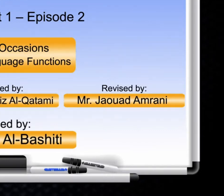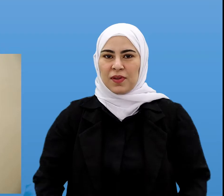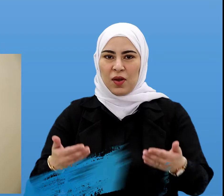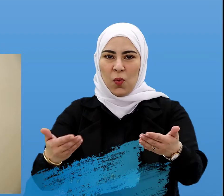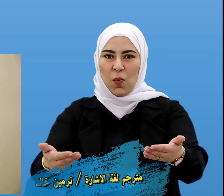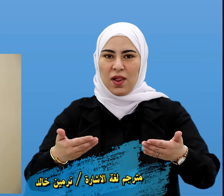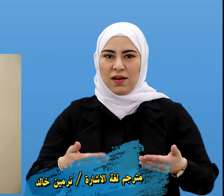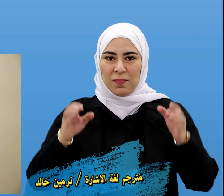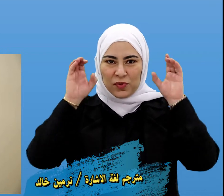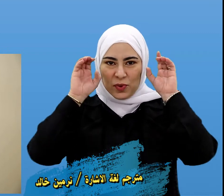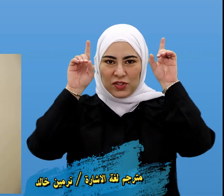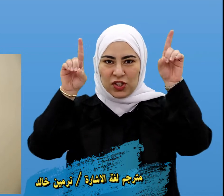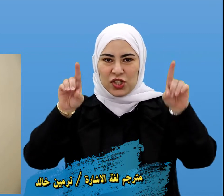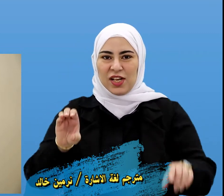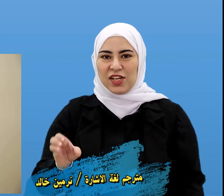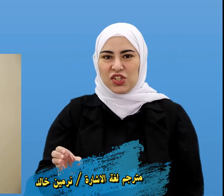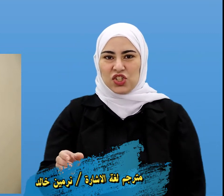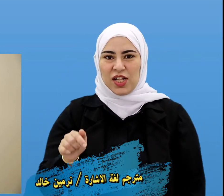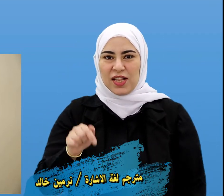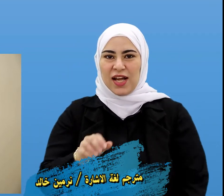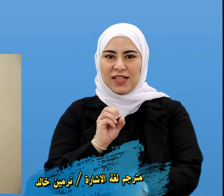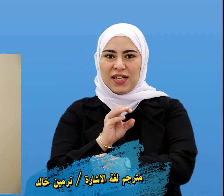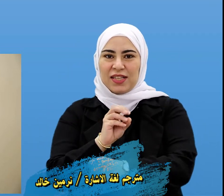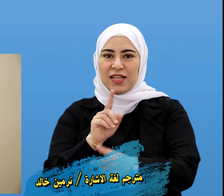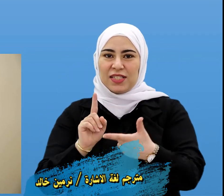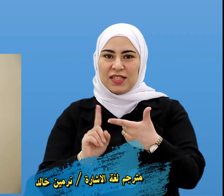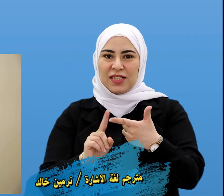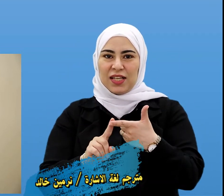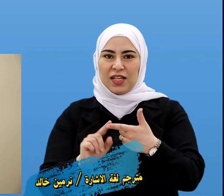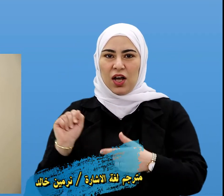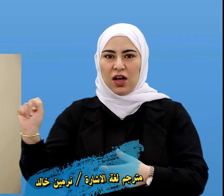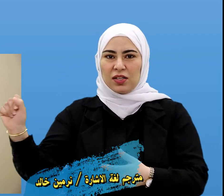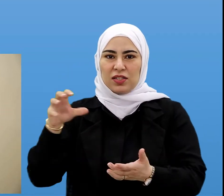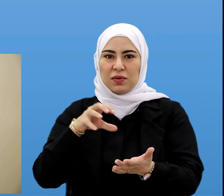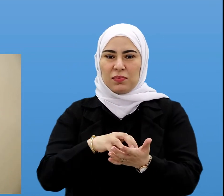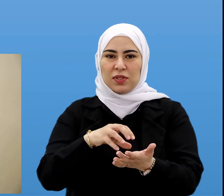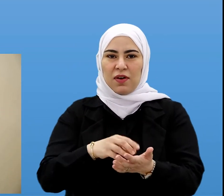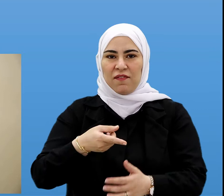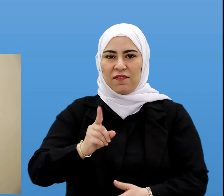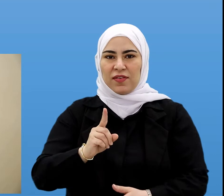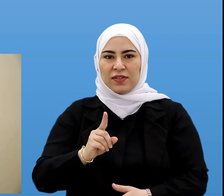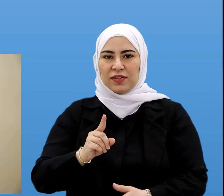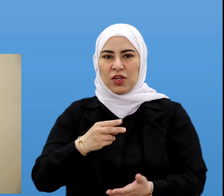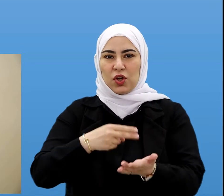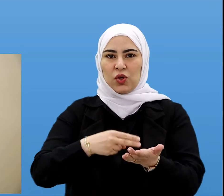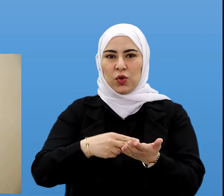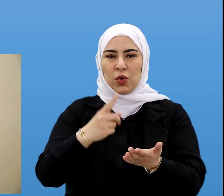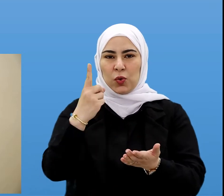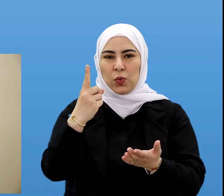Welcome to the educational channel. This is episode 2 for grade 11, unit 1, festivals and occasions.